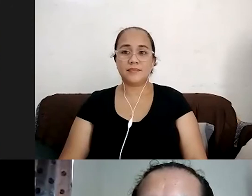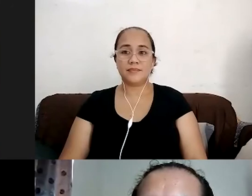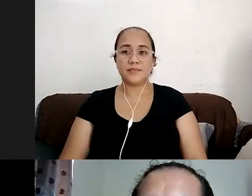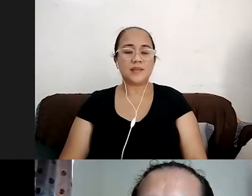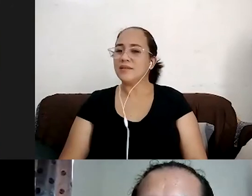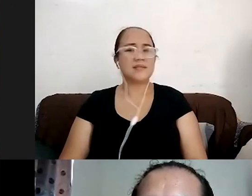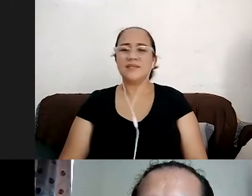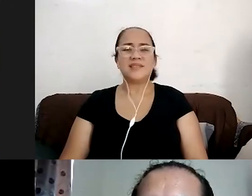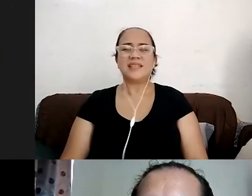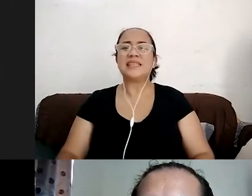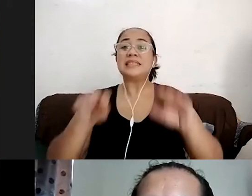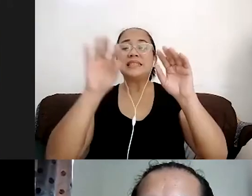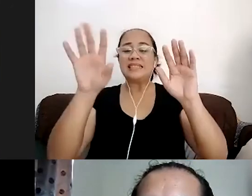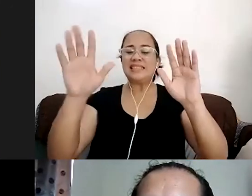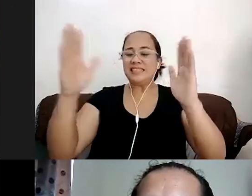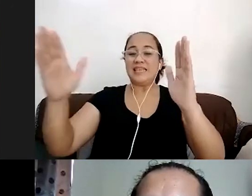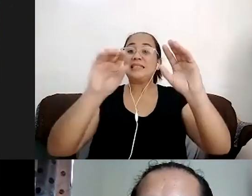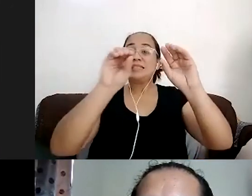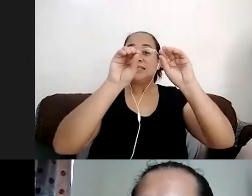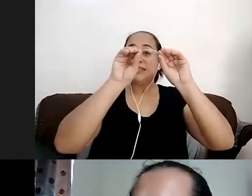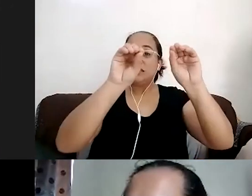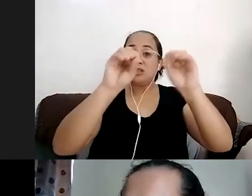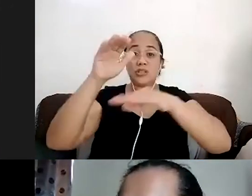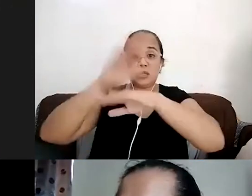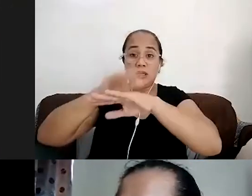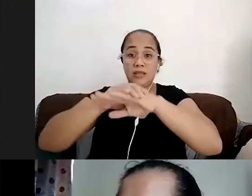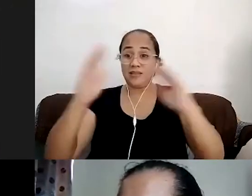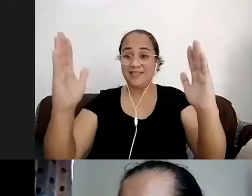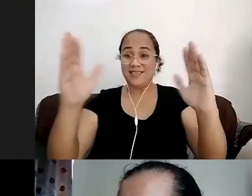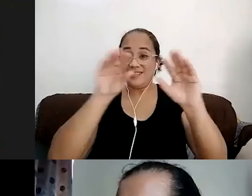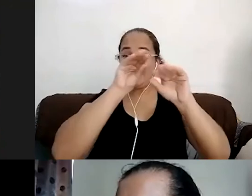No. Fun. In teaching English, English teach, is there a verb there?